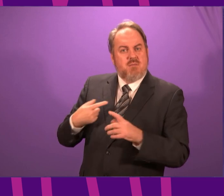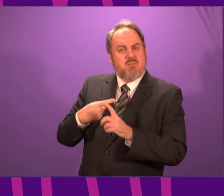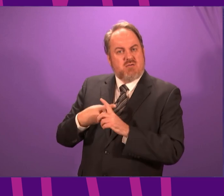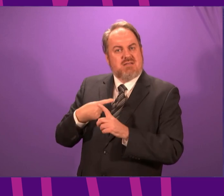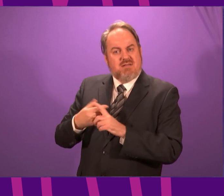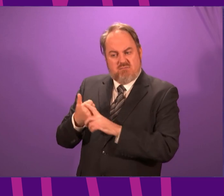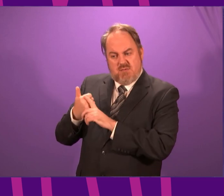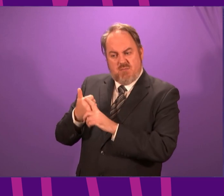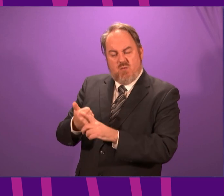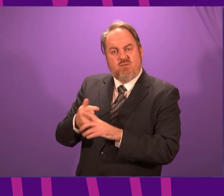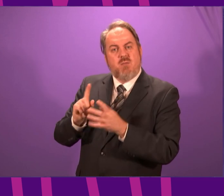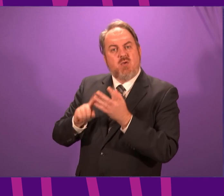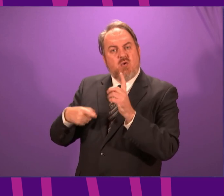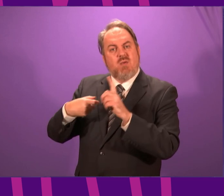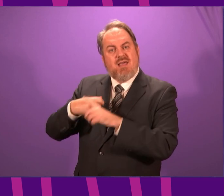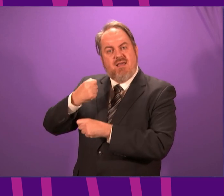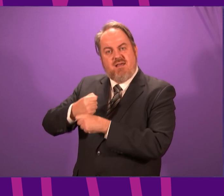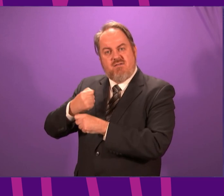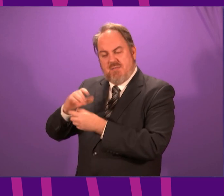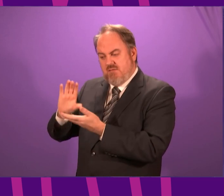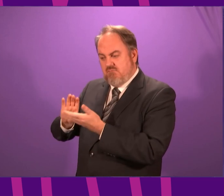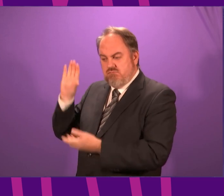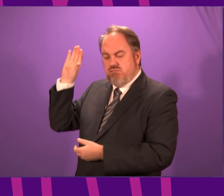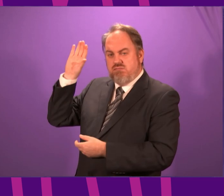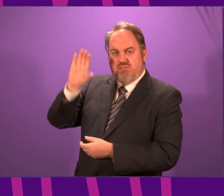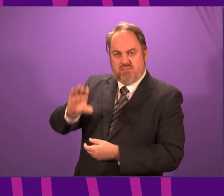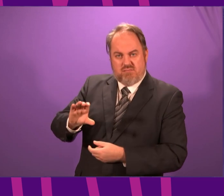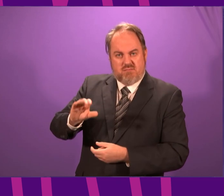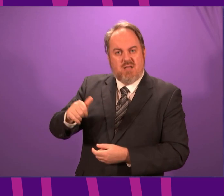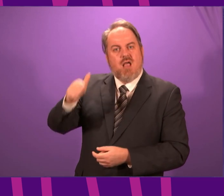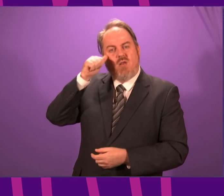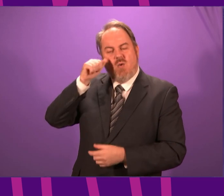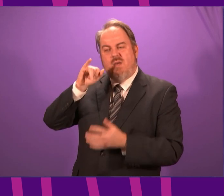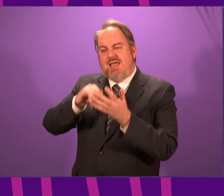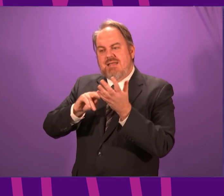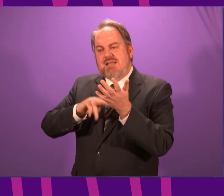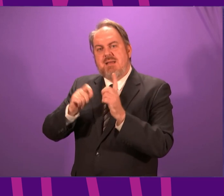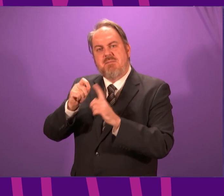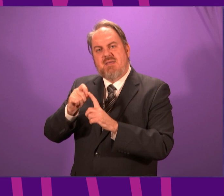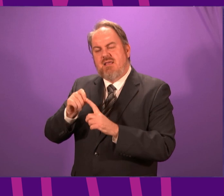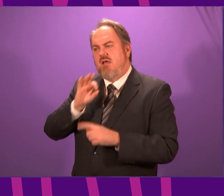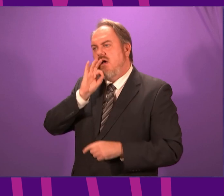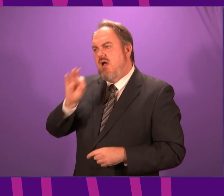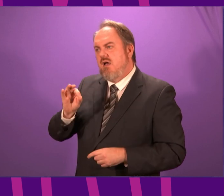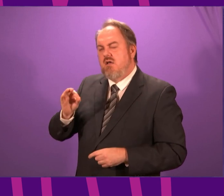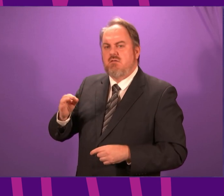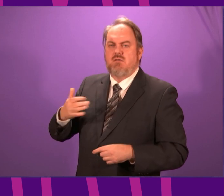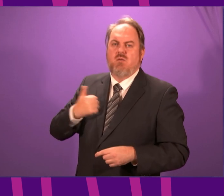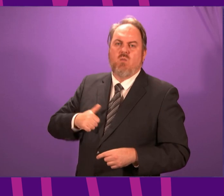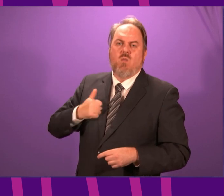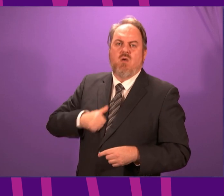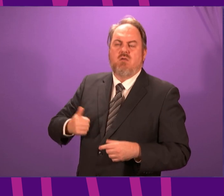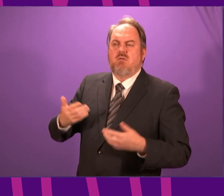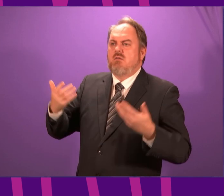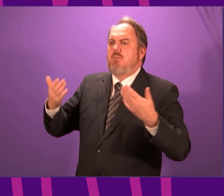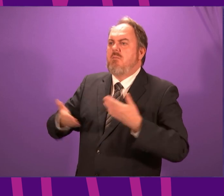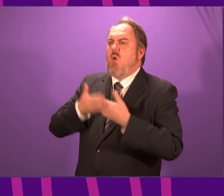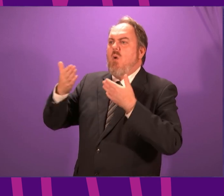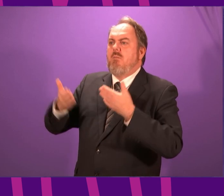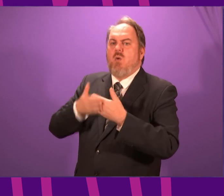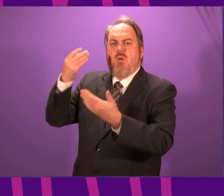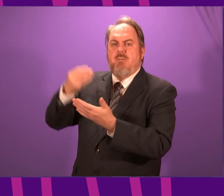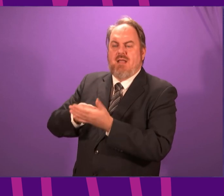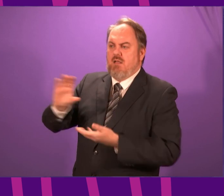UK's investment. And I've heard the cries from the SNP that there should be an endless support of